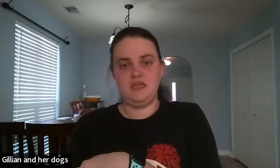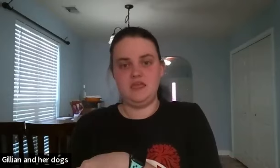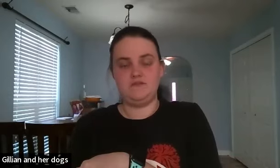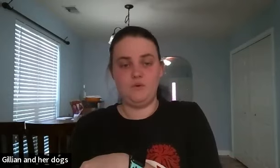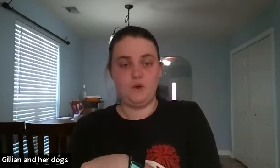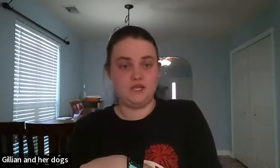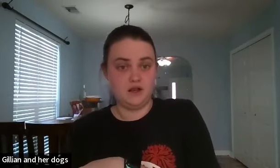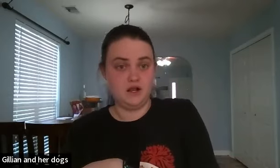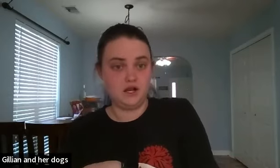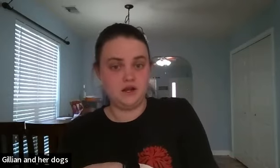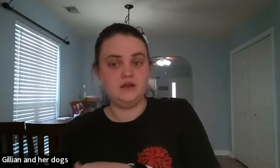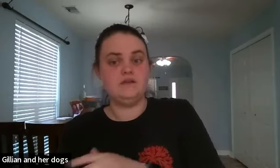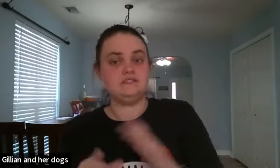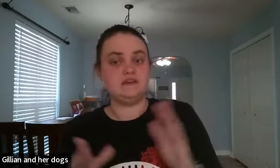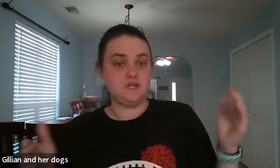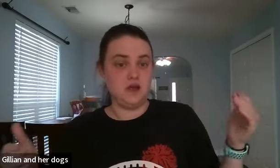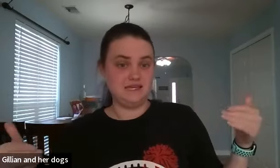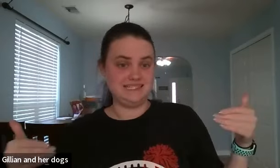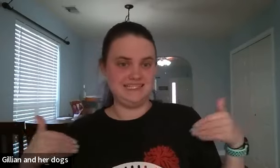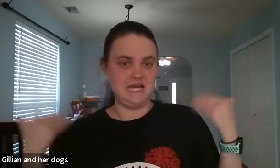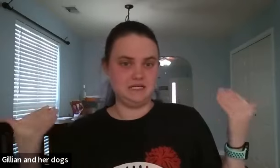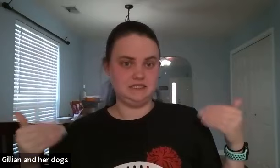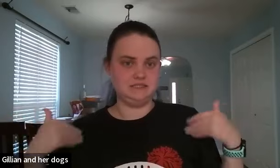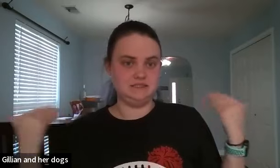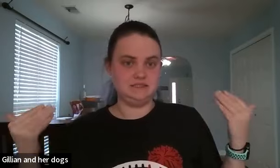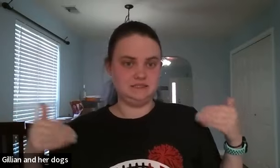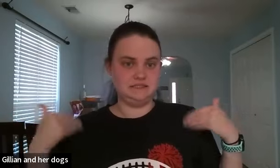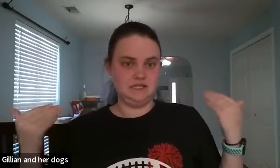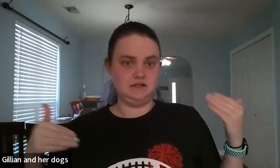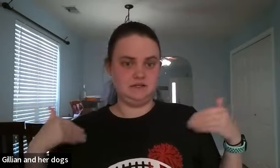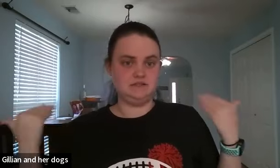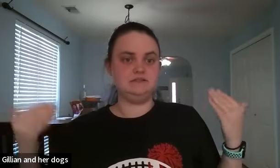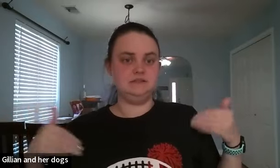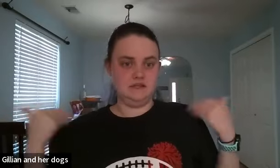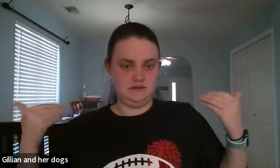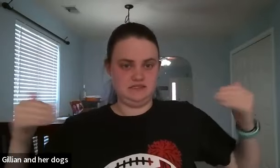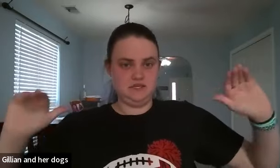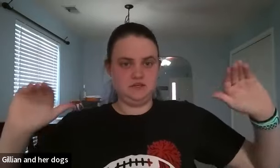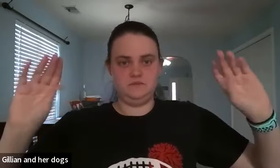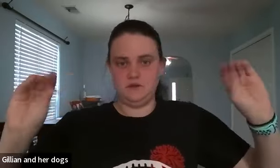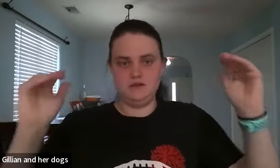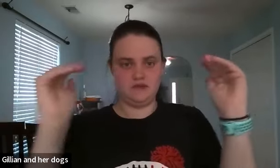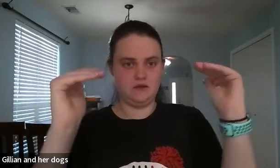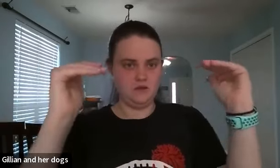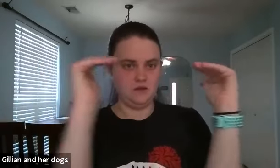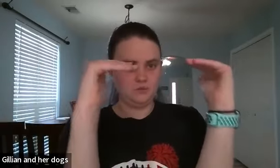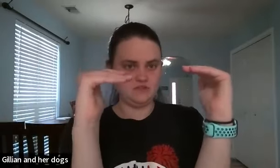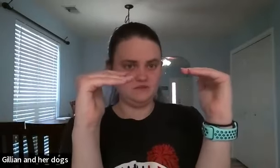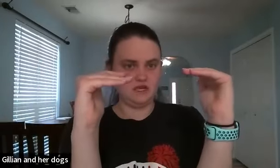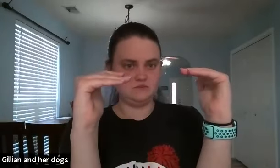then for younger, the sign for young is young, young, young. It's like you're kind of like almost have your hands